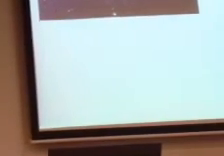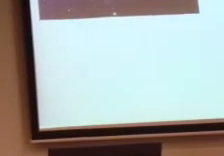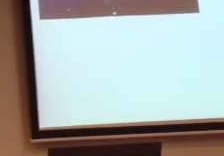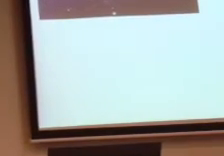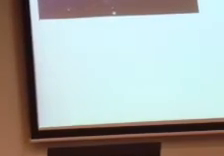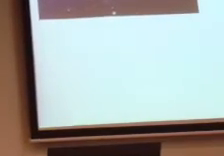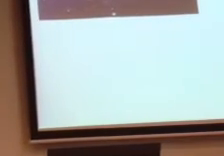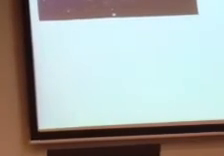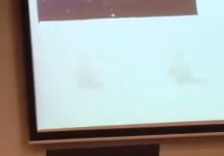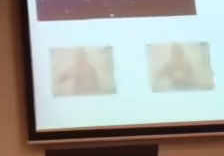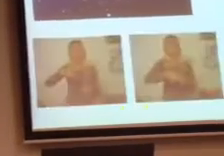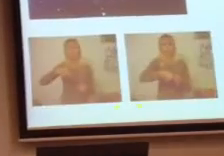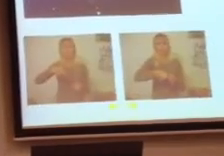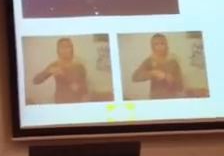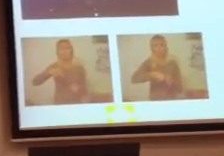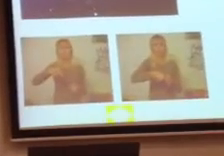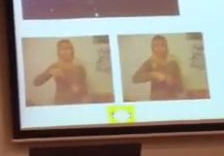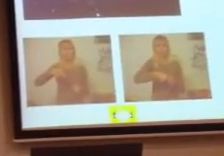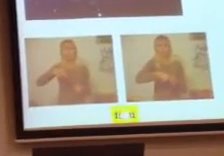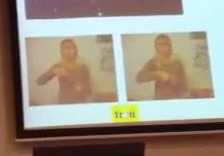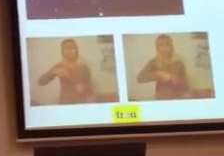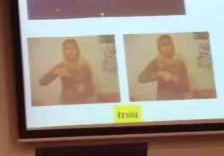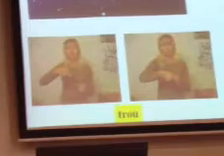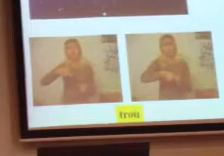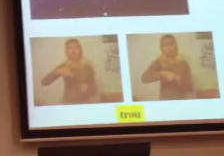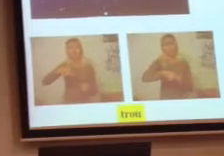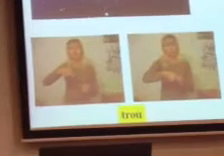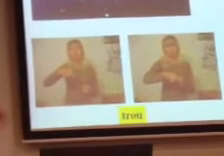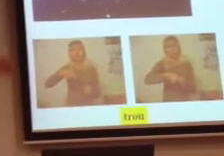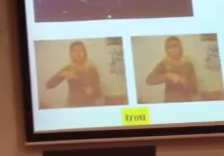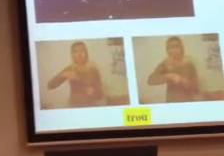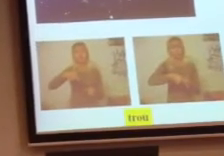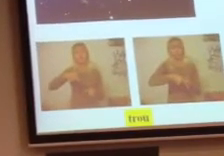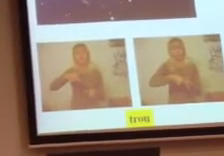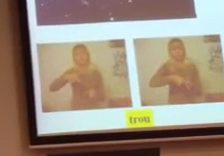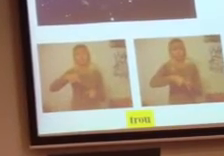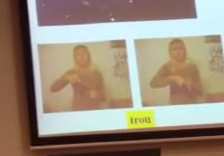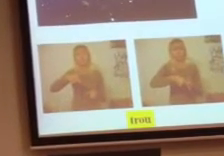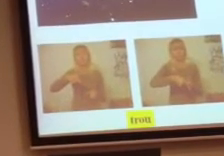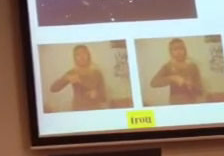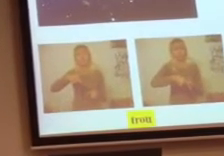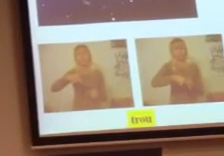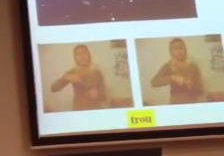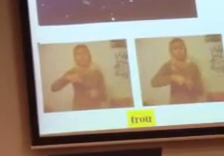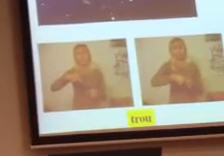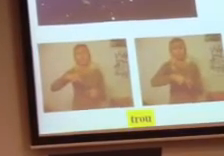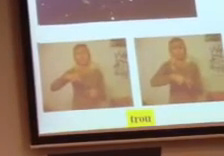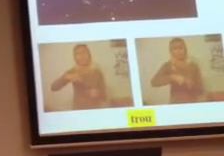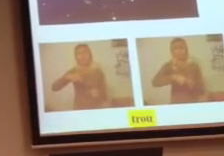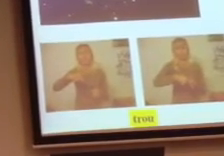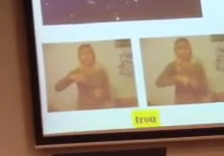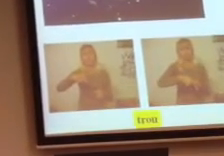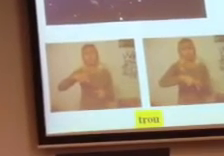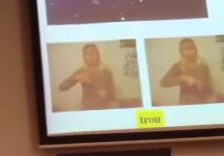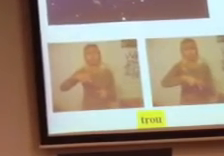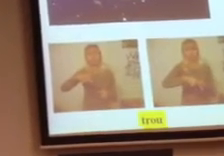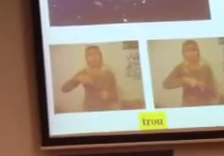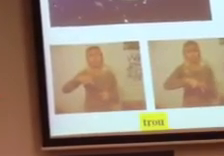So it's black, a hole, but you reversed. The Sang's language is